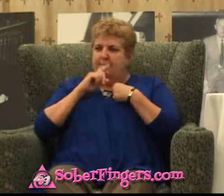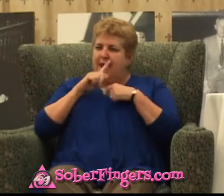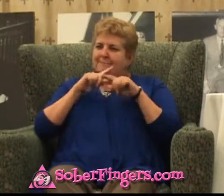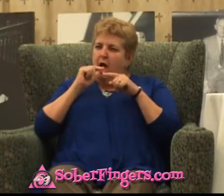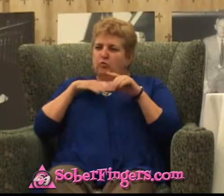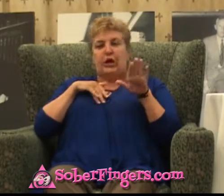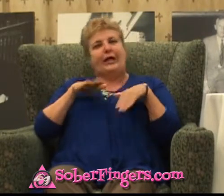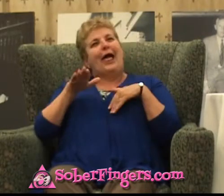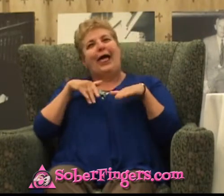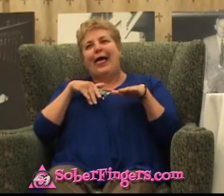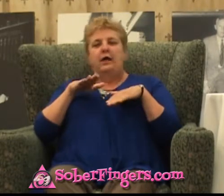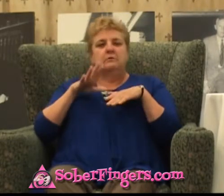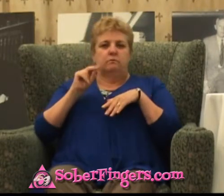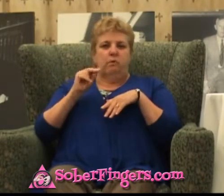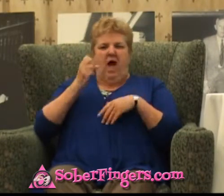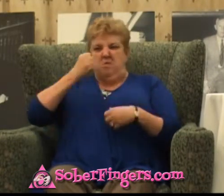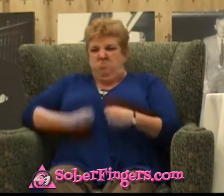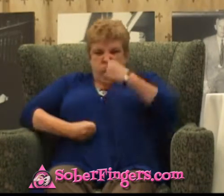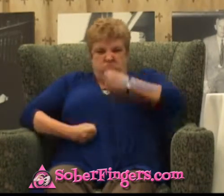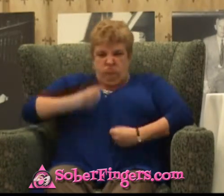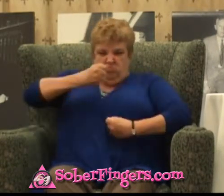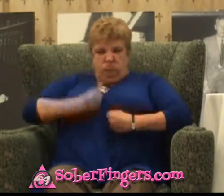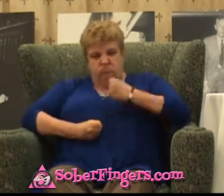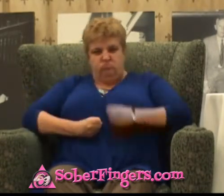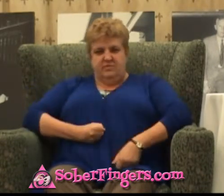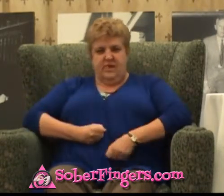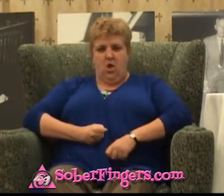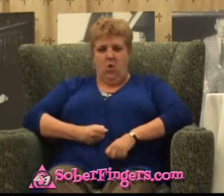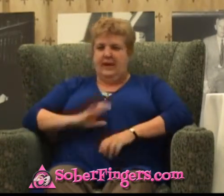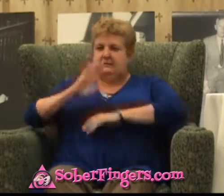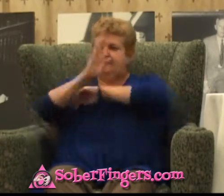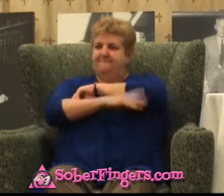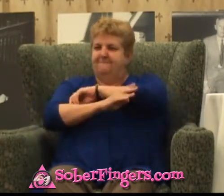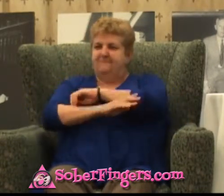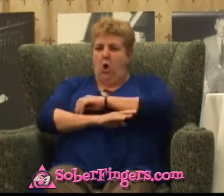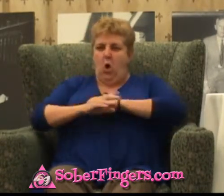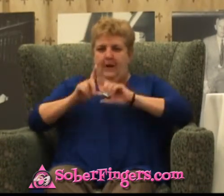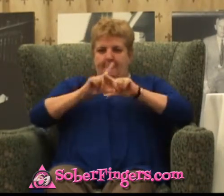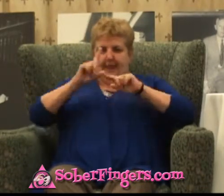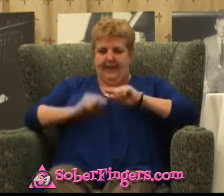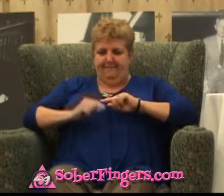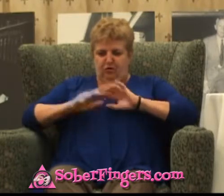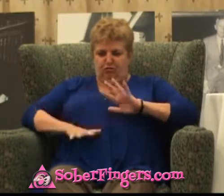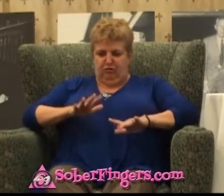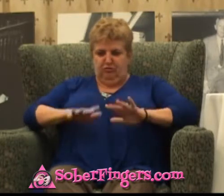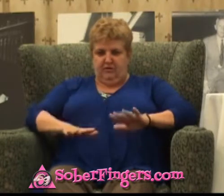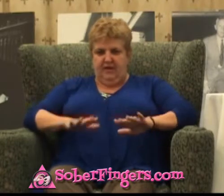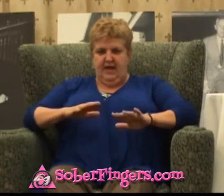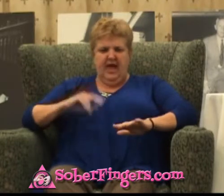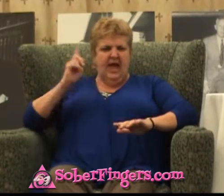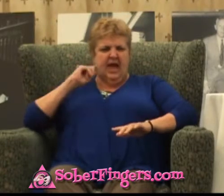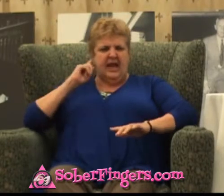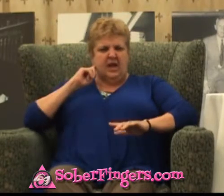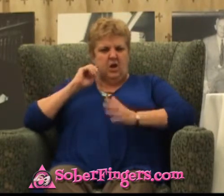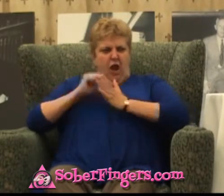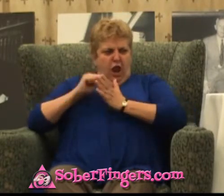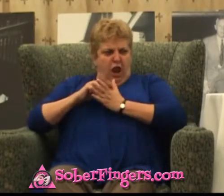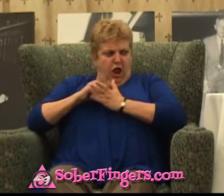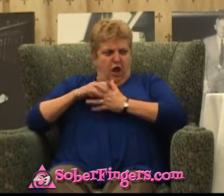the woods, right? And it's fall and the leaves are crushing under my feet and I hear this. And I'm like, oh my God, what is that? What is that? What is that?